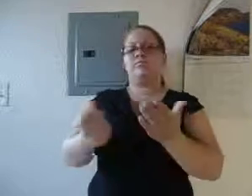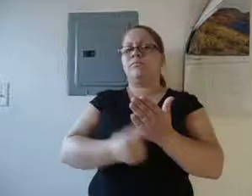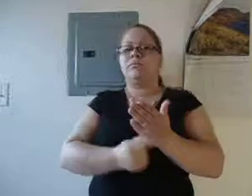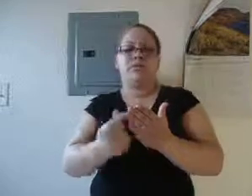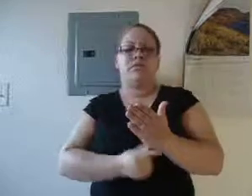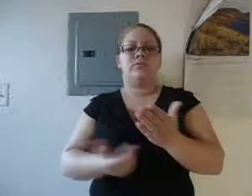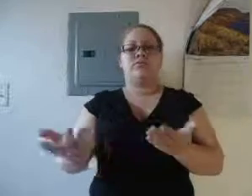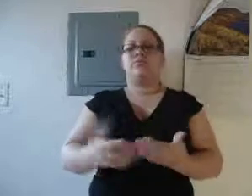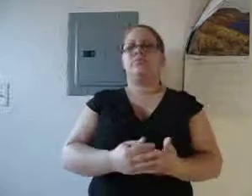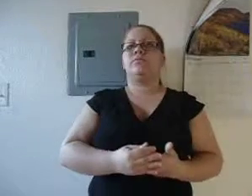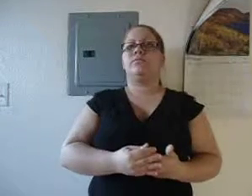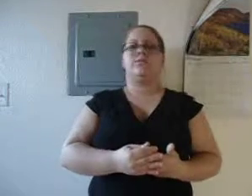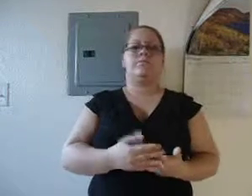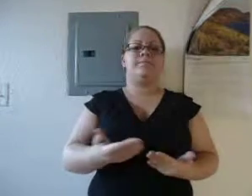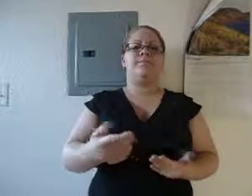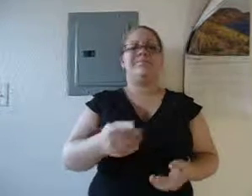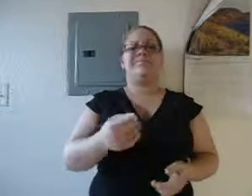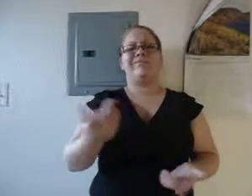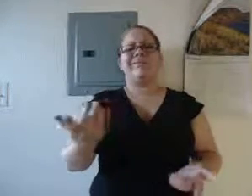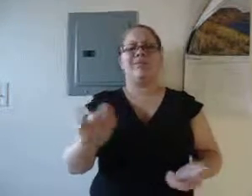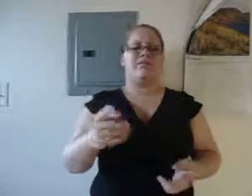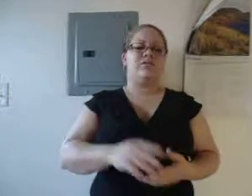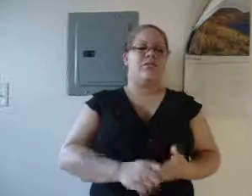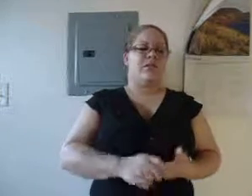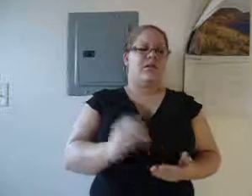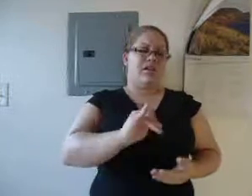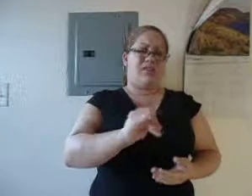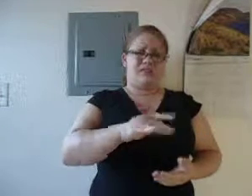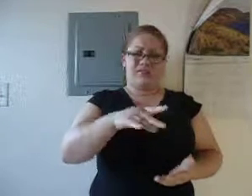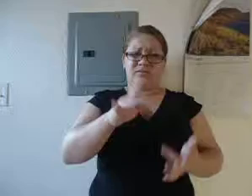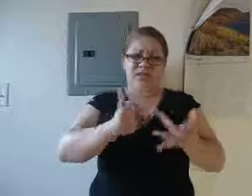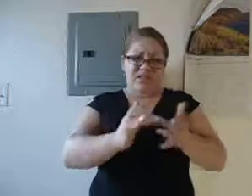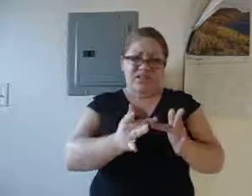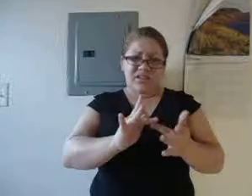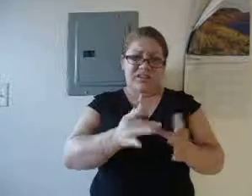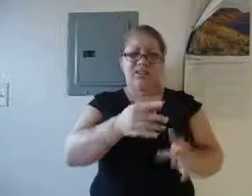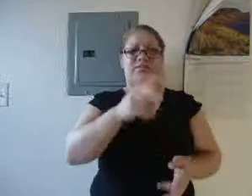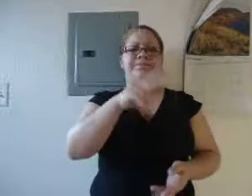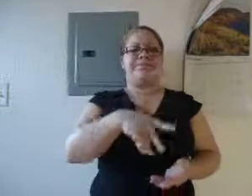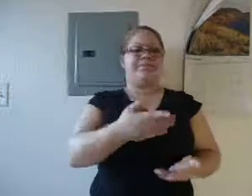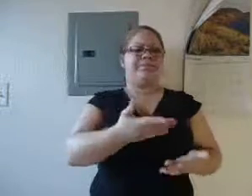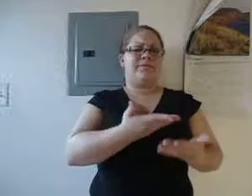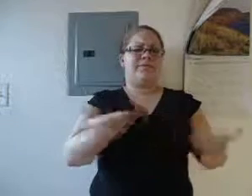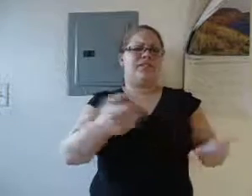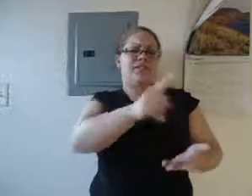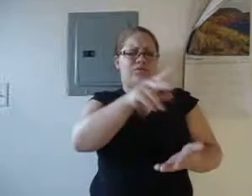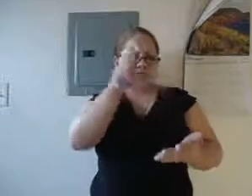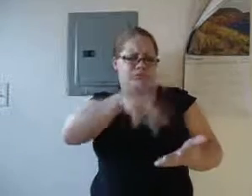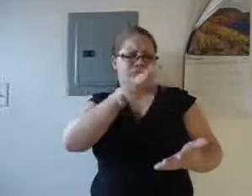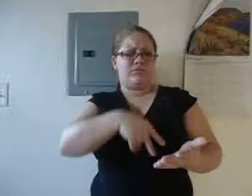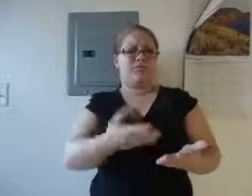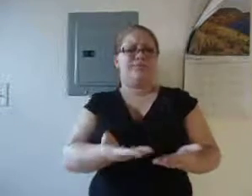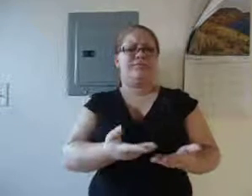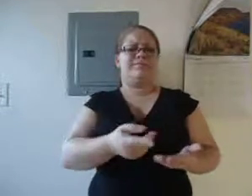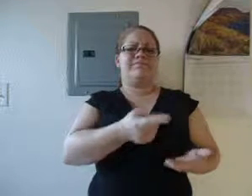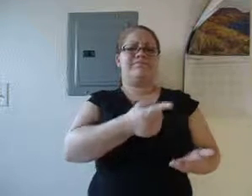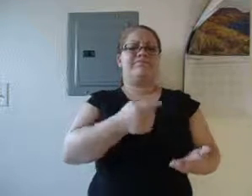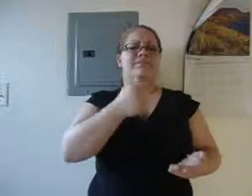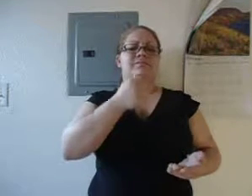is secondhand, and it tends to be a little watered down, and students really need to be more exposed to first-hand information and